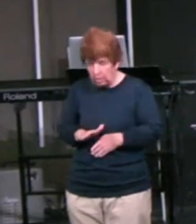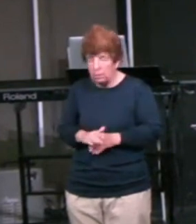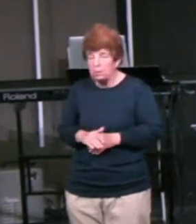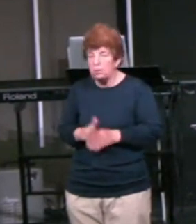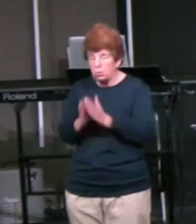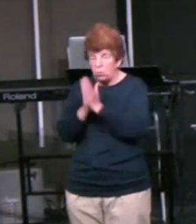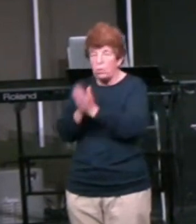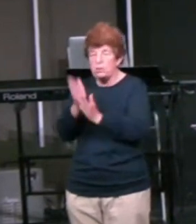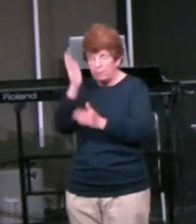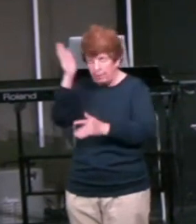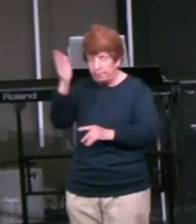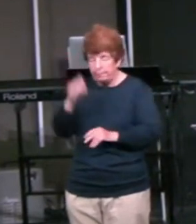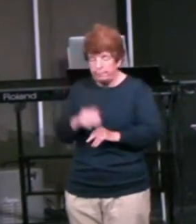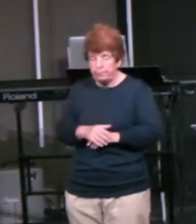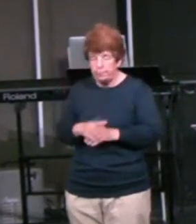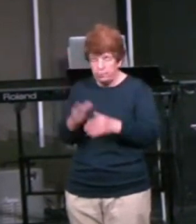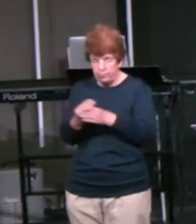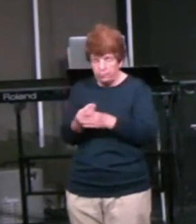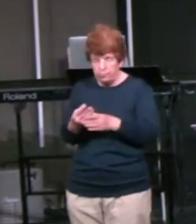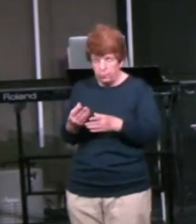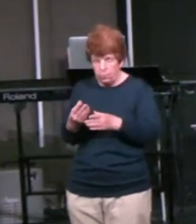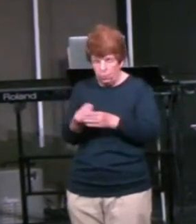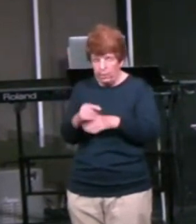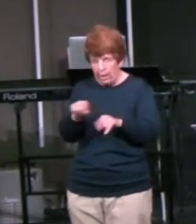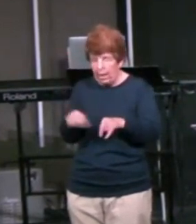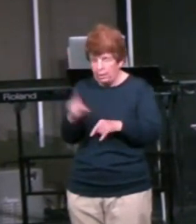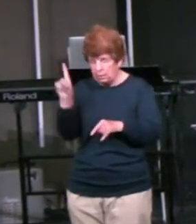to worship Him with our tithe.